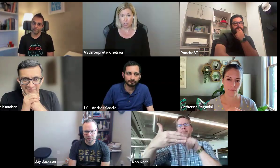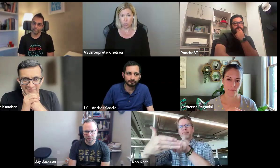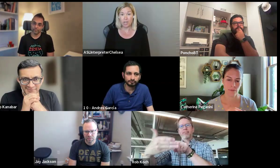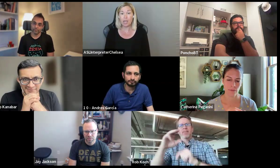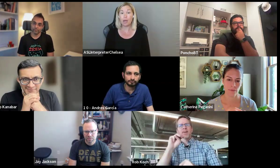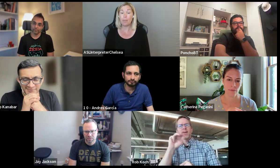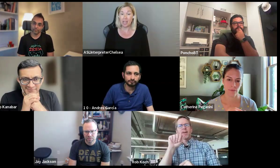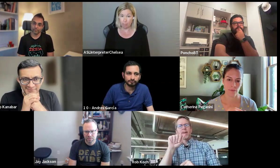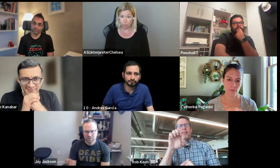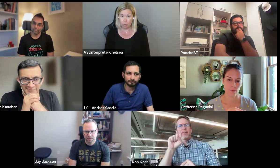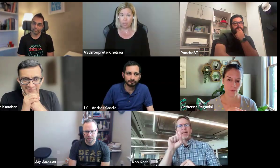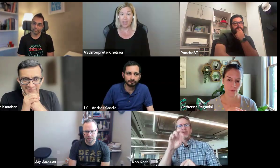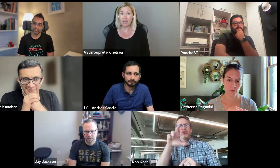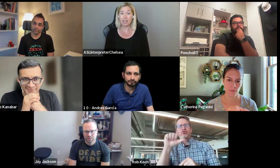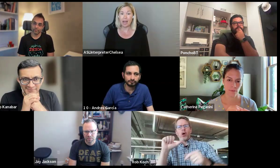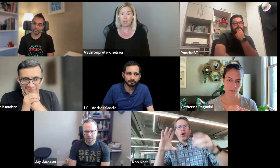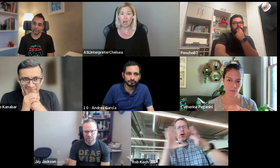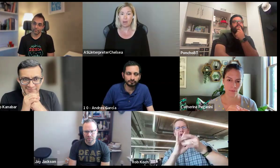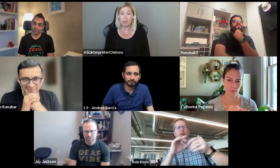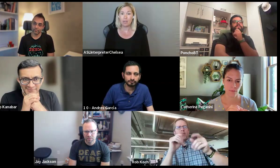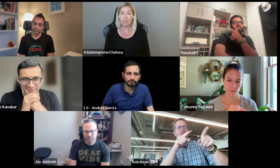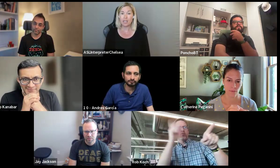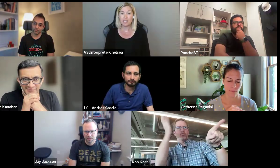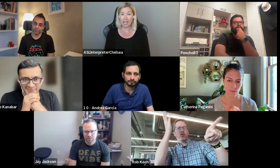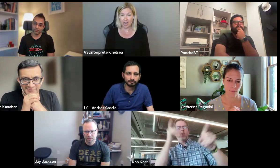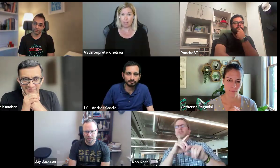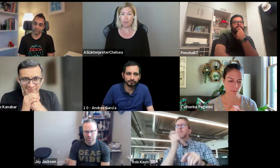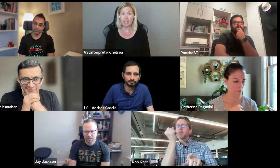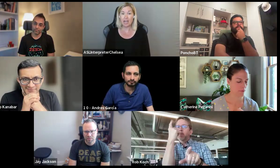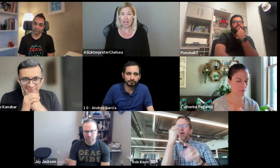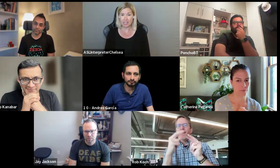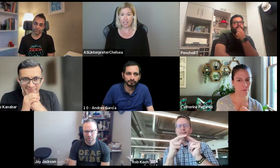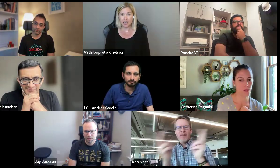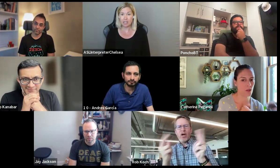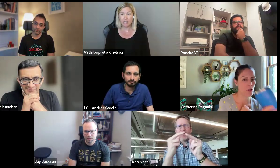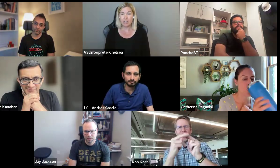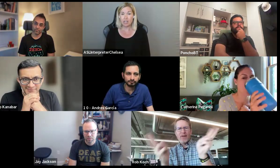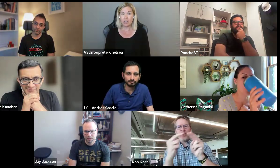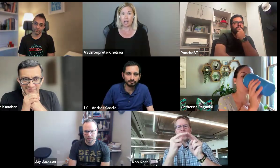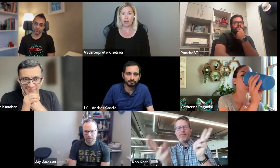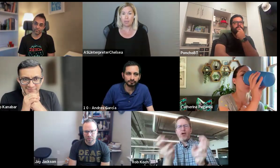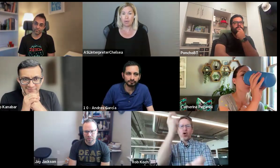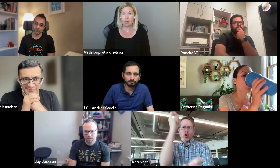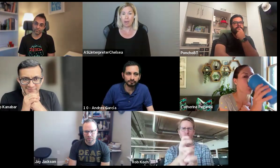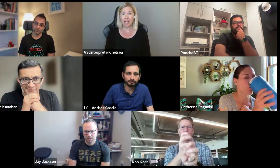there's going to be a booth and a laptop set up connected, but